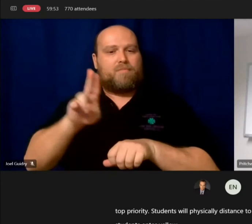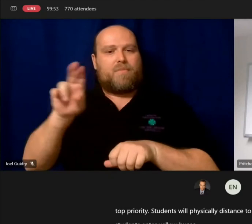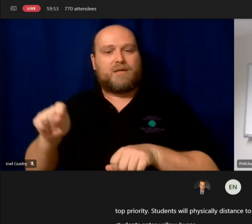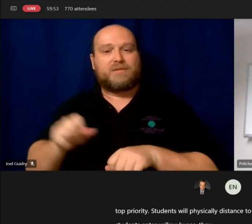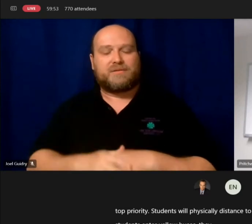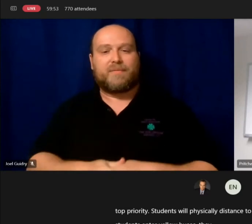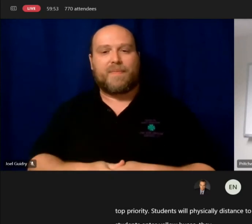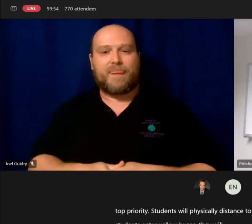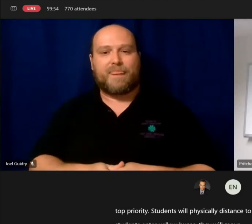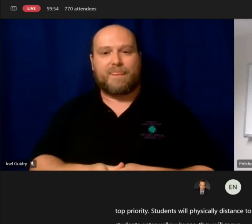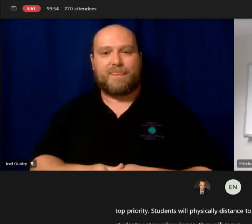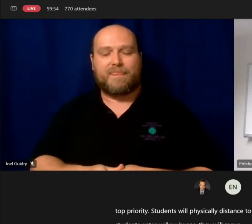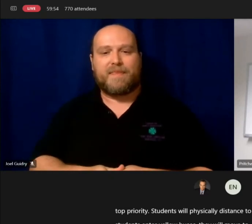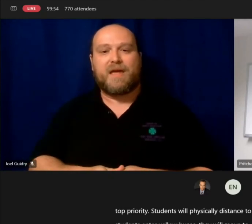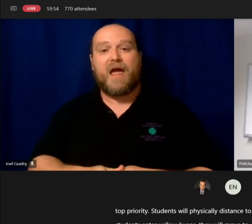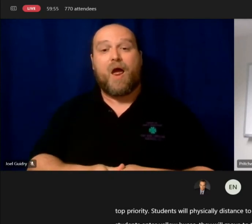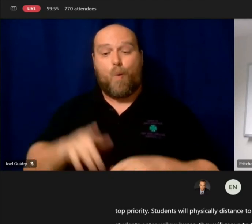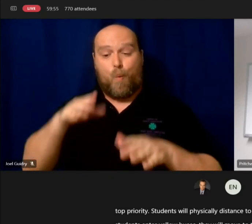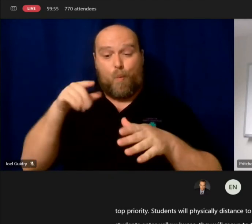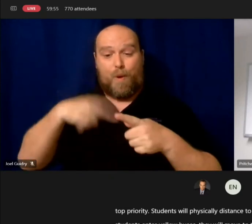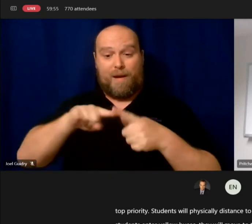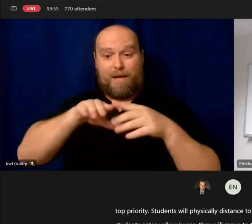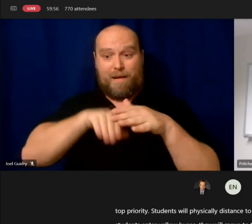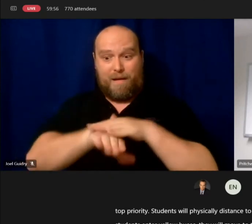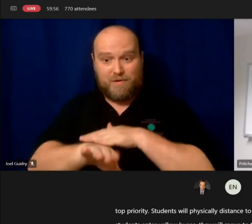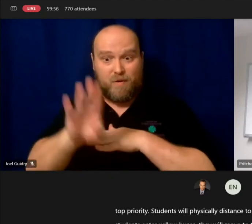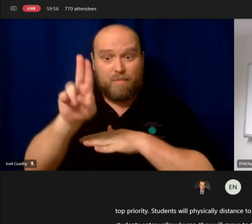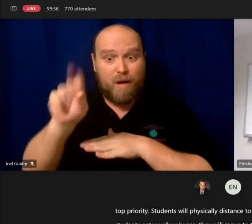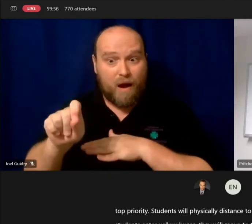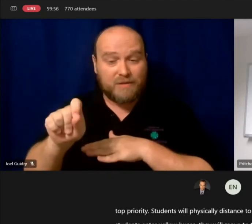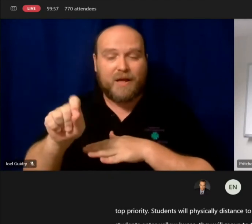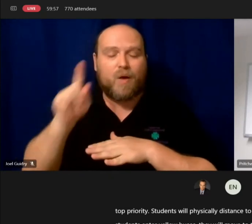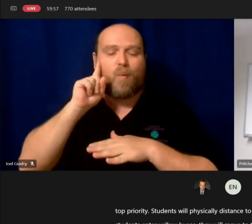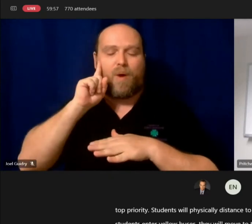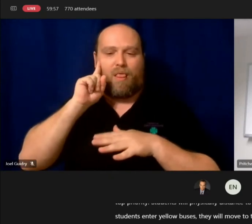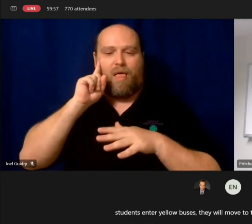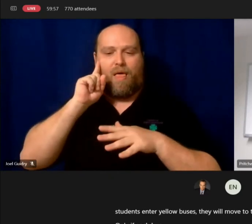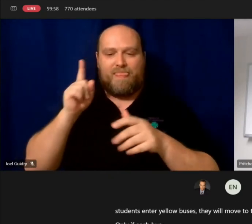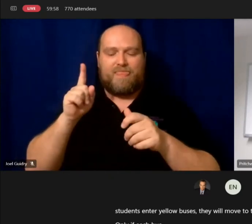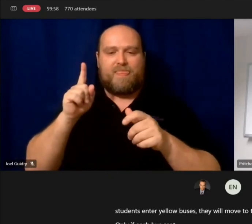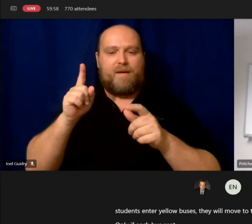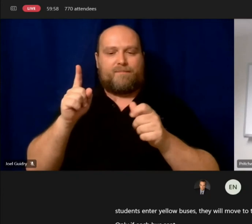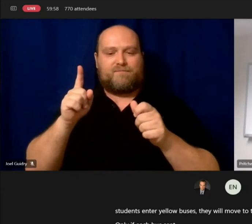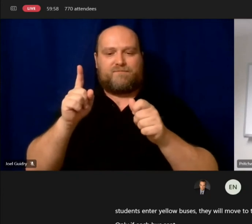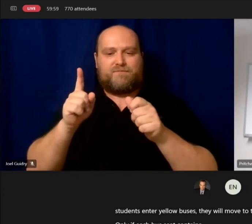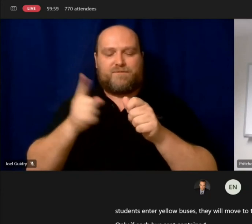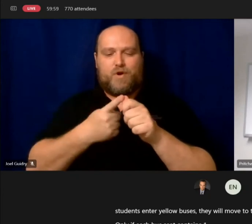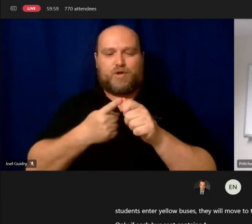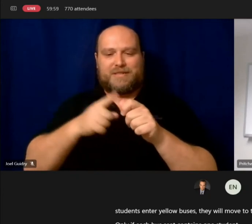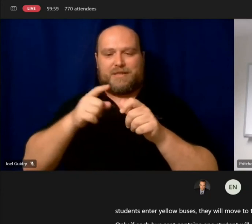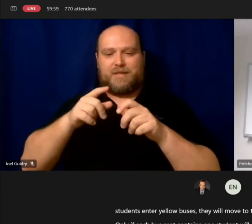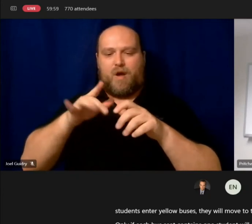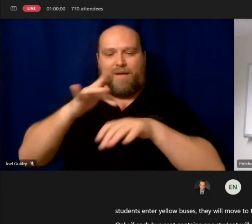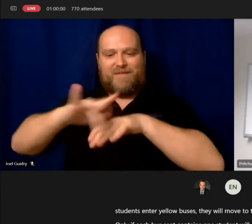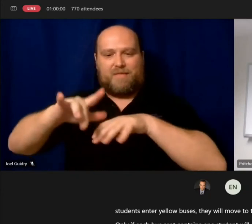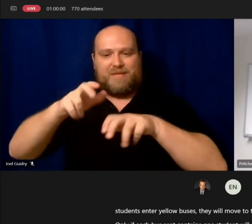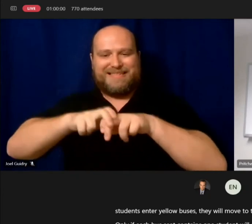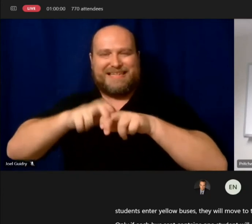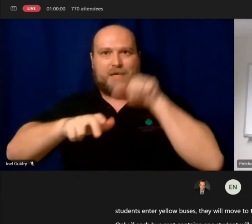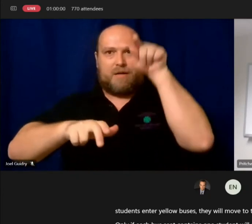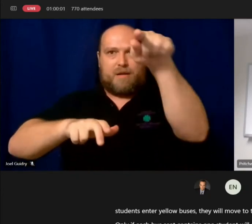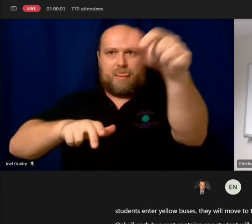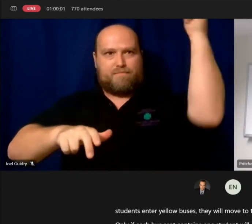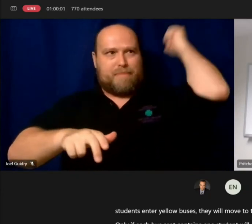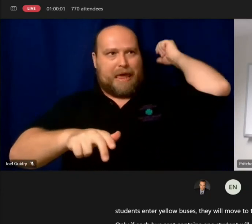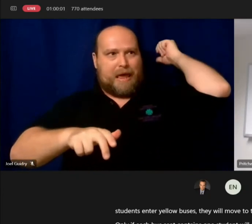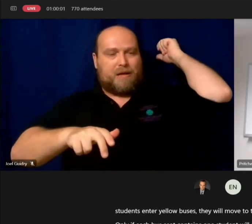seat open in the back. Only if each bus seat contains one student will students begin sitting in the same seat. All